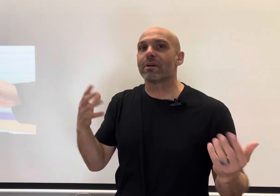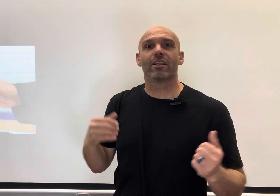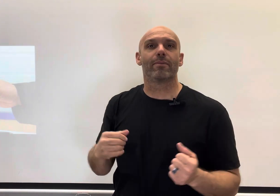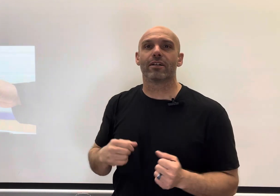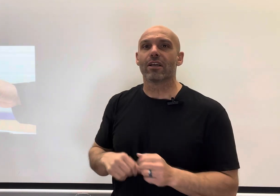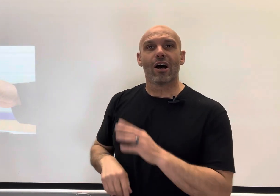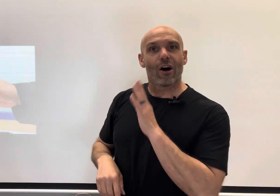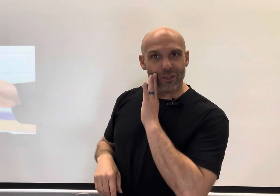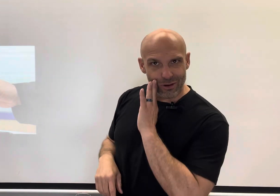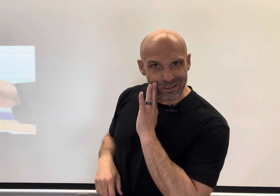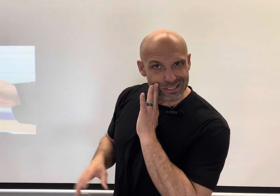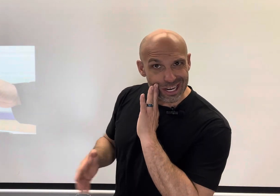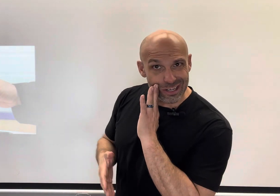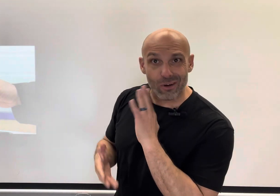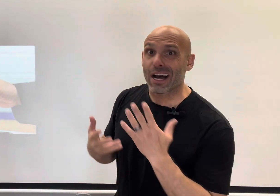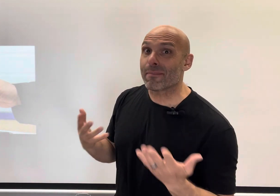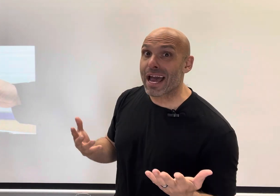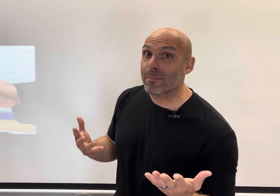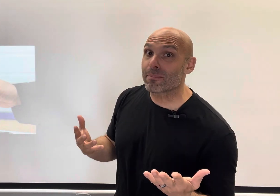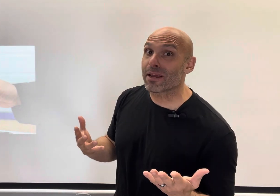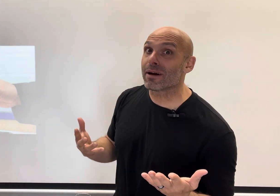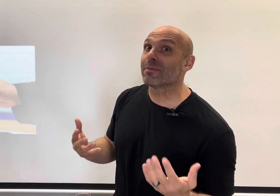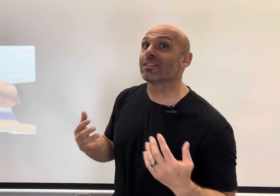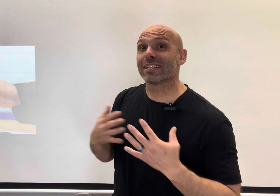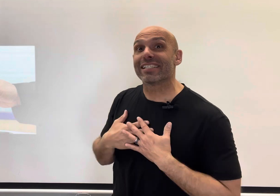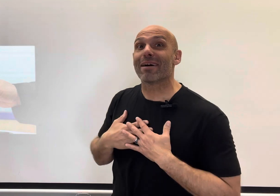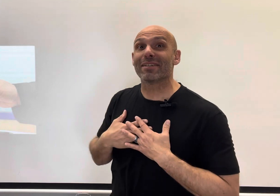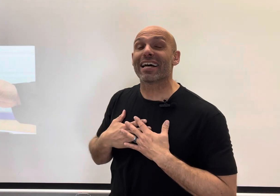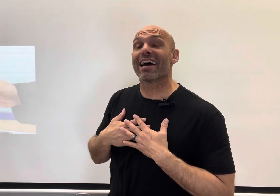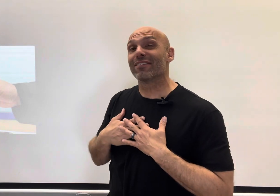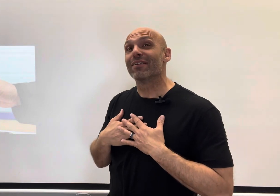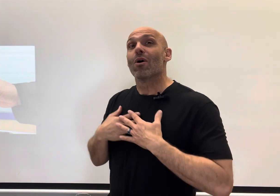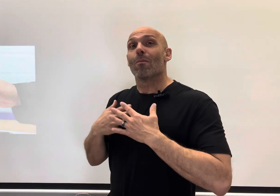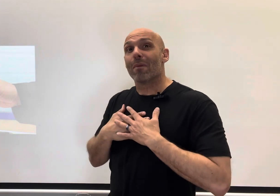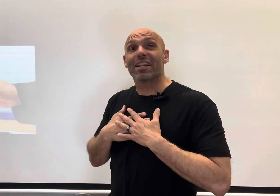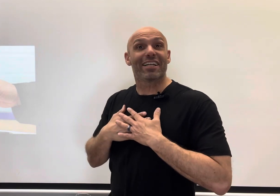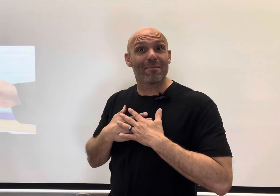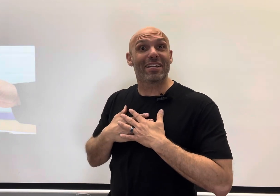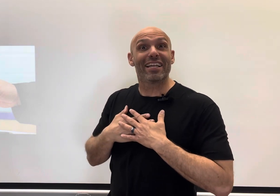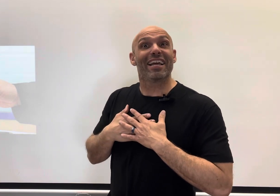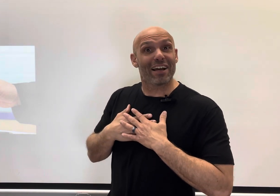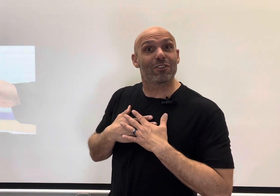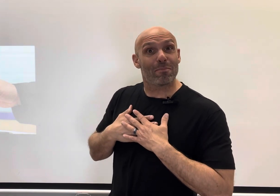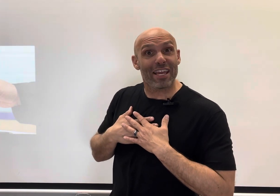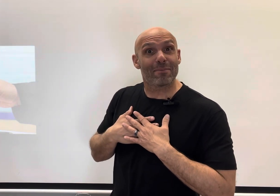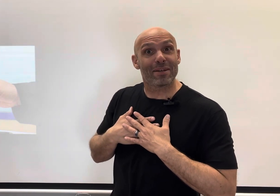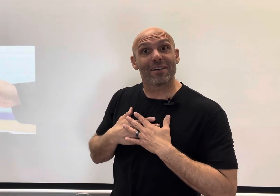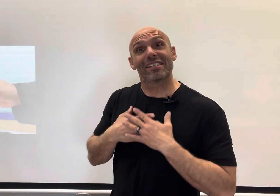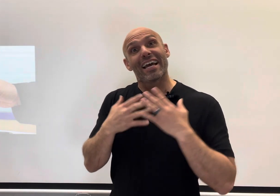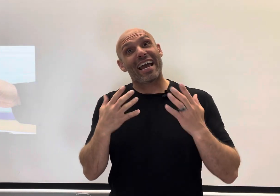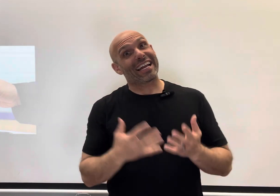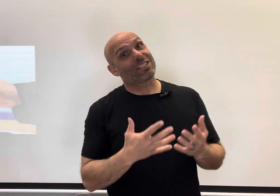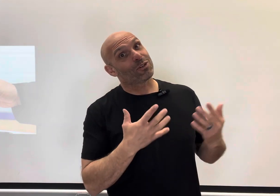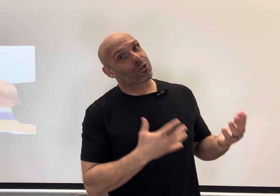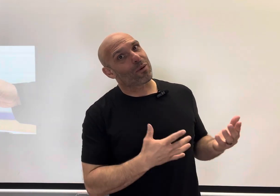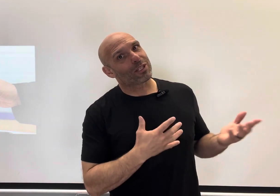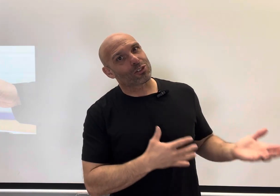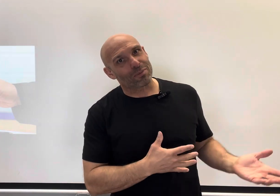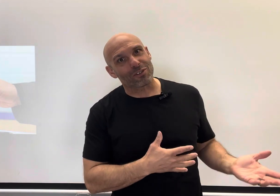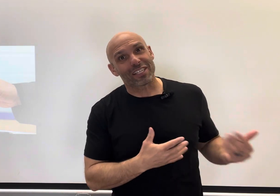their bills. Although, side note, I'm happy to pay my bills because that means I have money coming in enough to pay the bills and I get to enjoy what those bills give